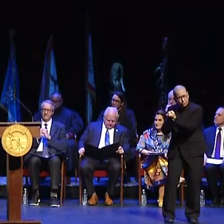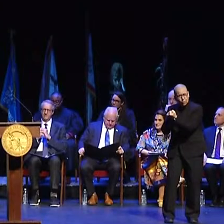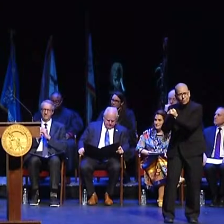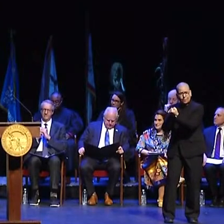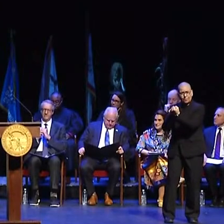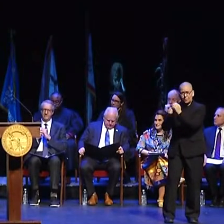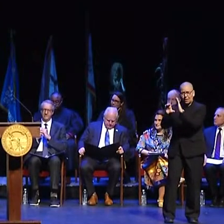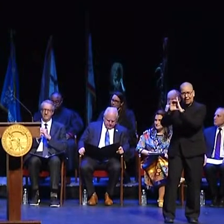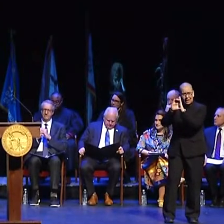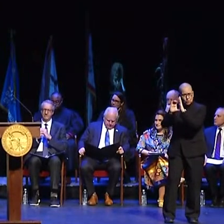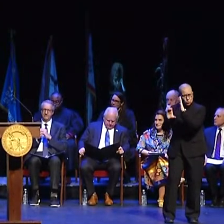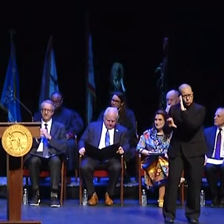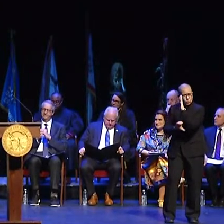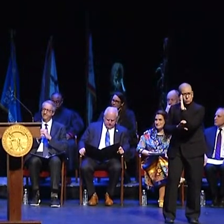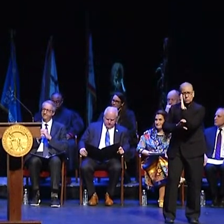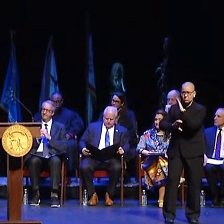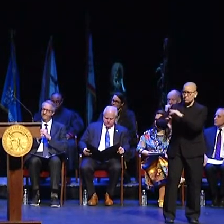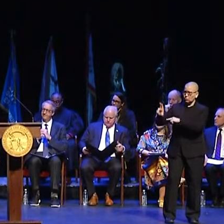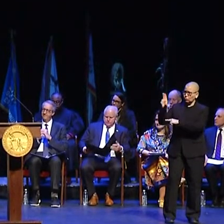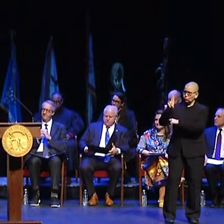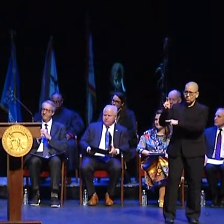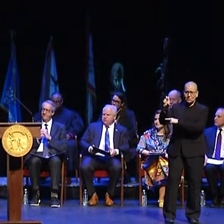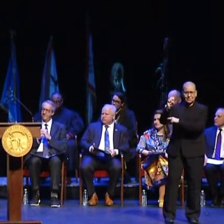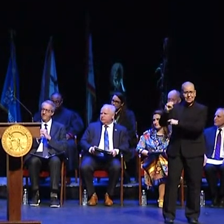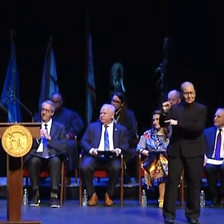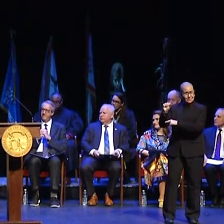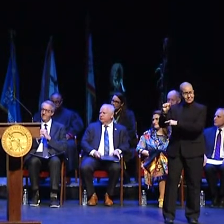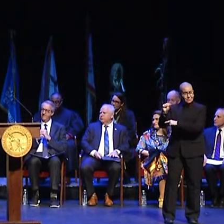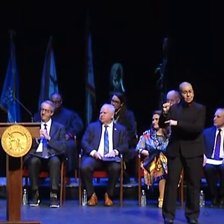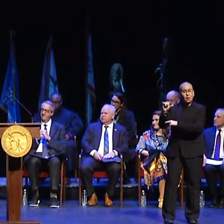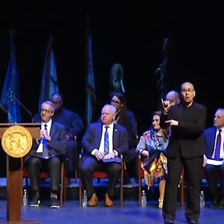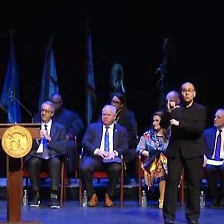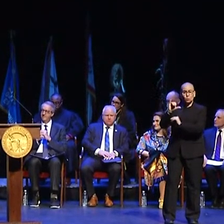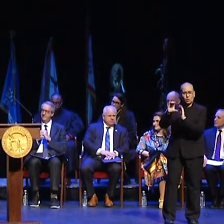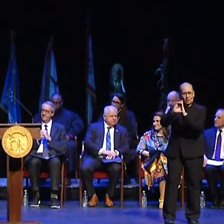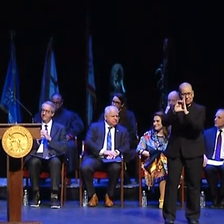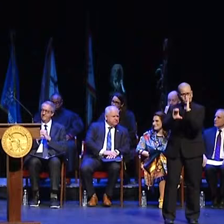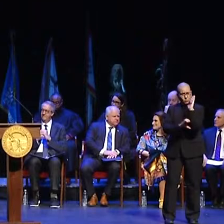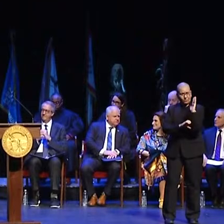States, and the Constitution of the State of Minnesota,